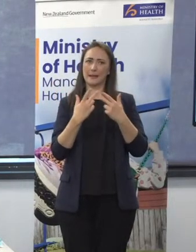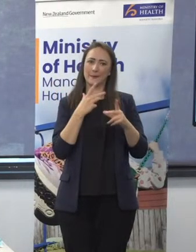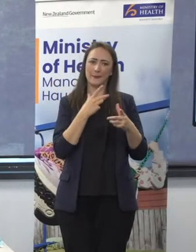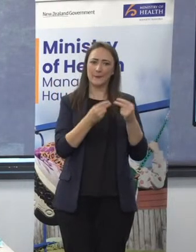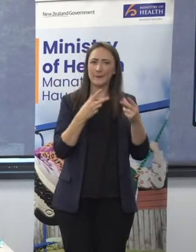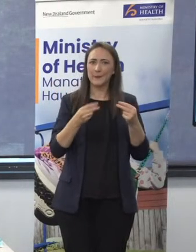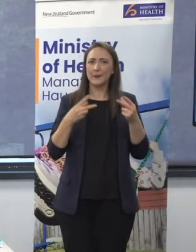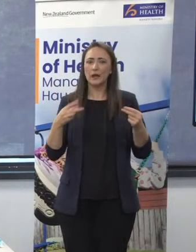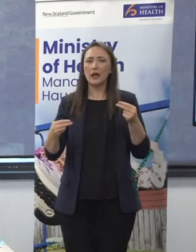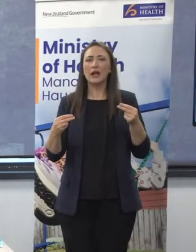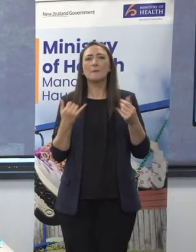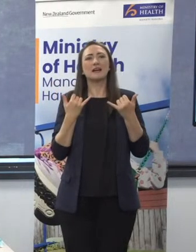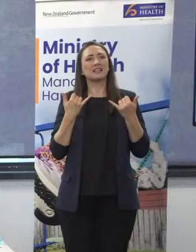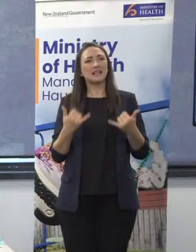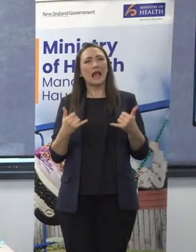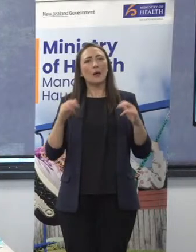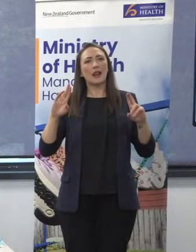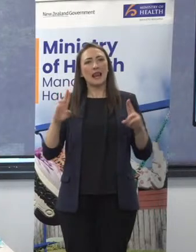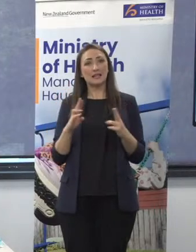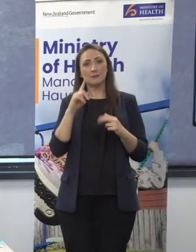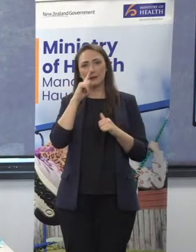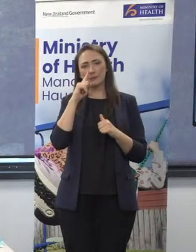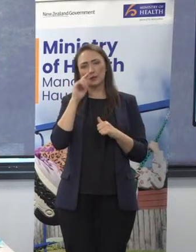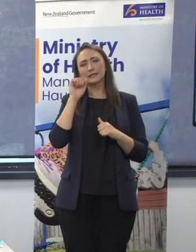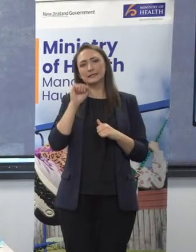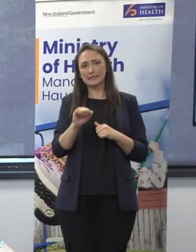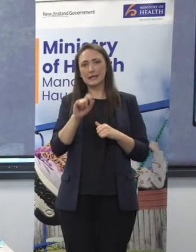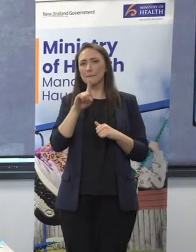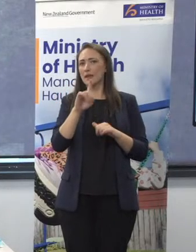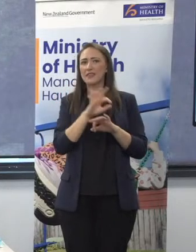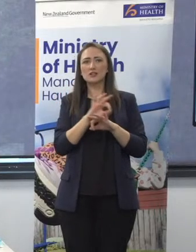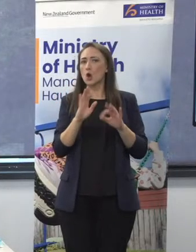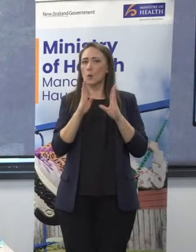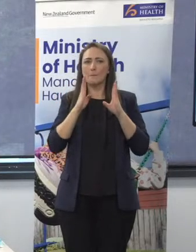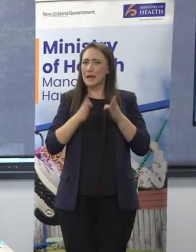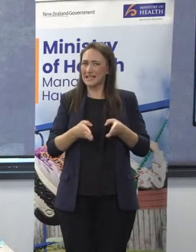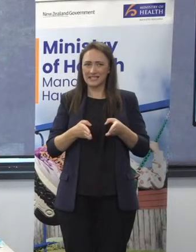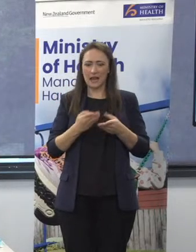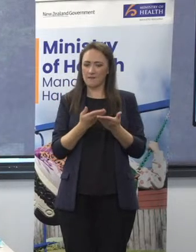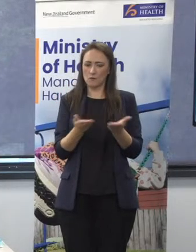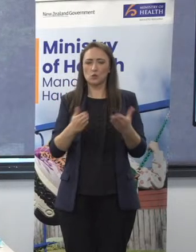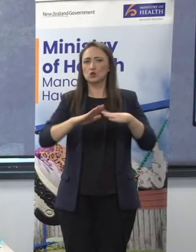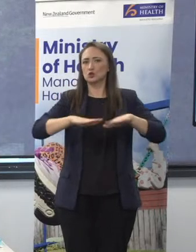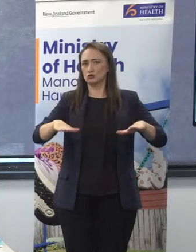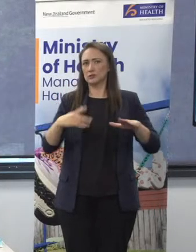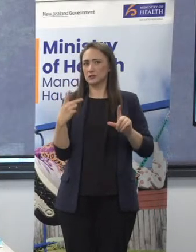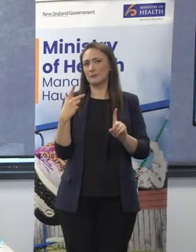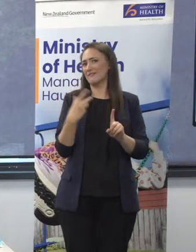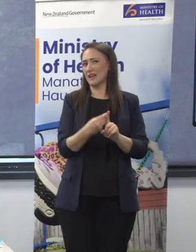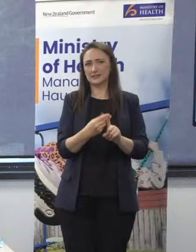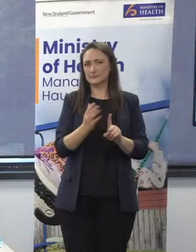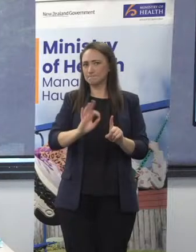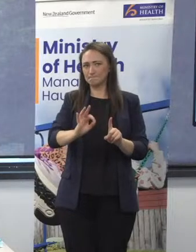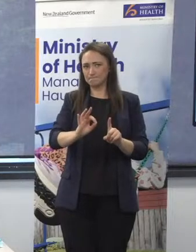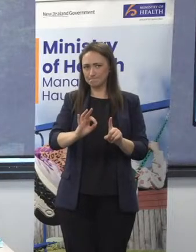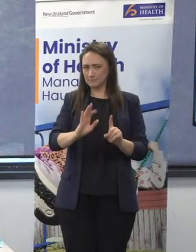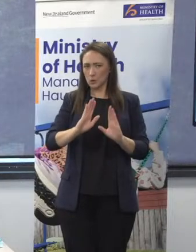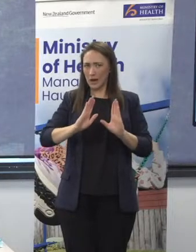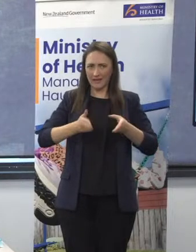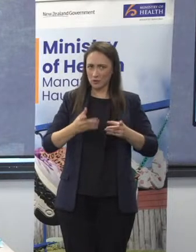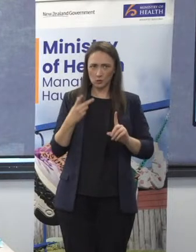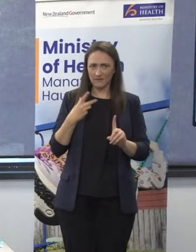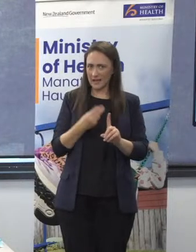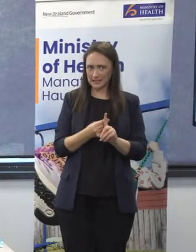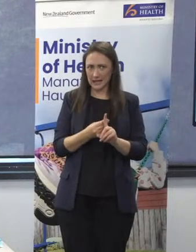take, so there's no mandates or requirements for children to be vaccinated. So it is effectively